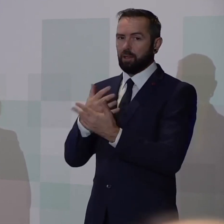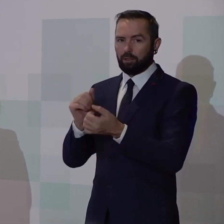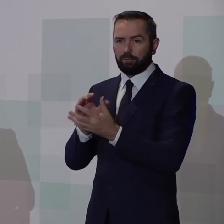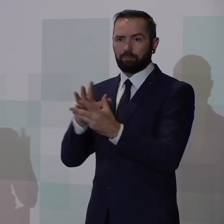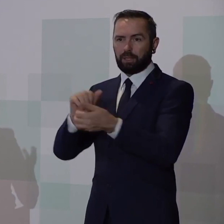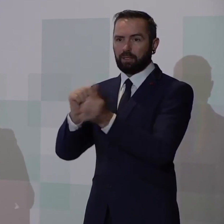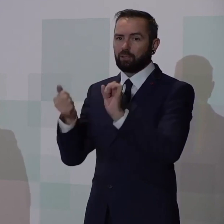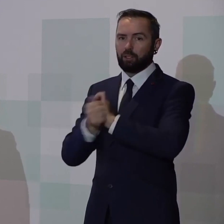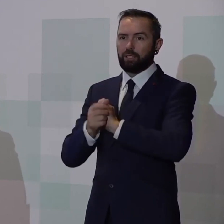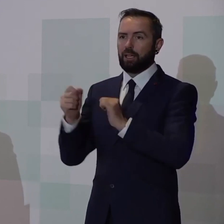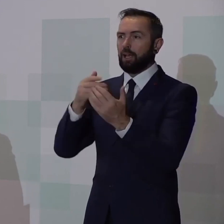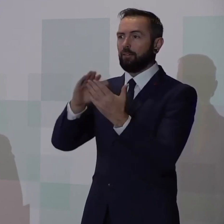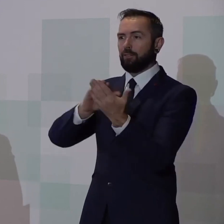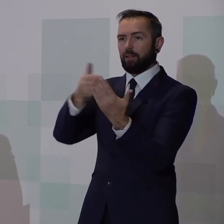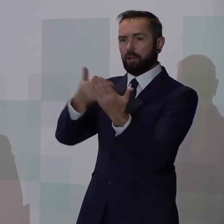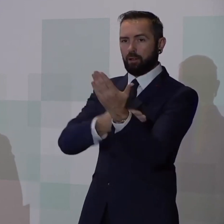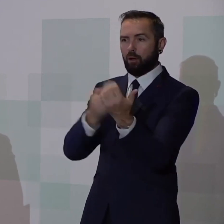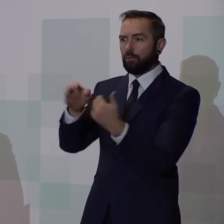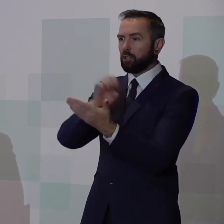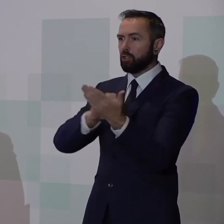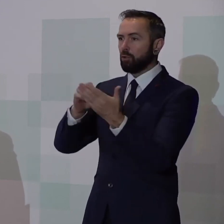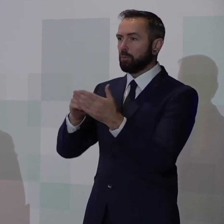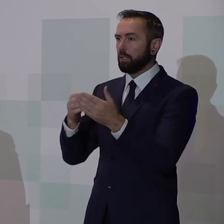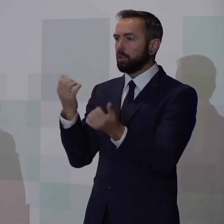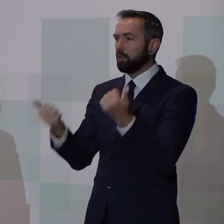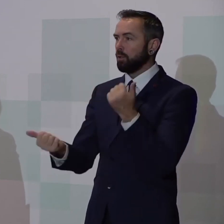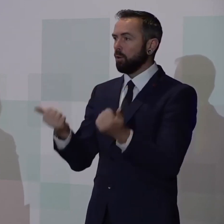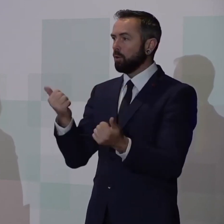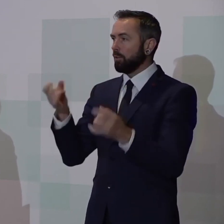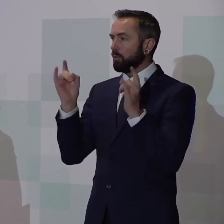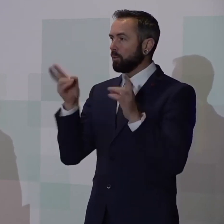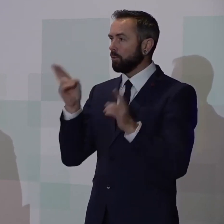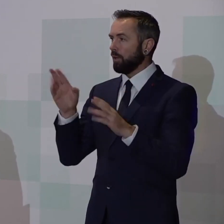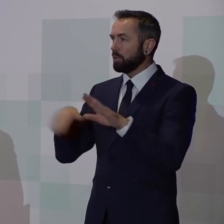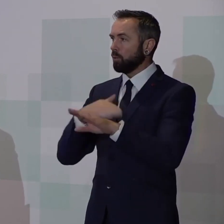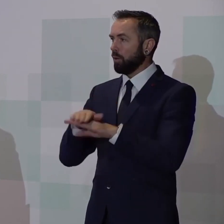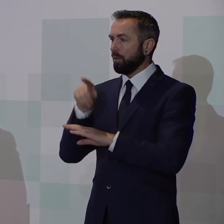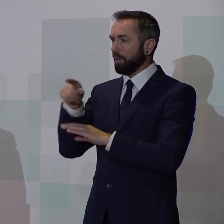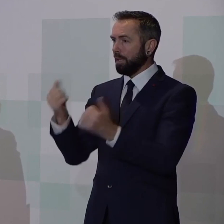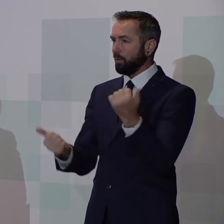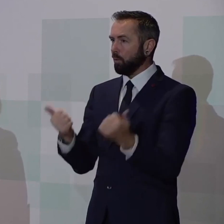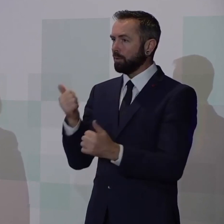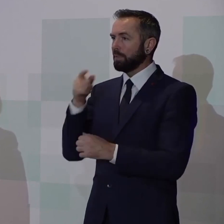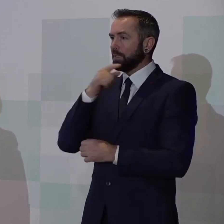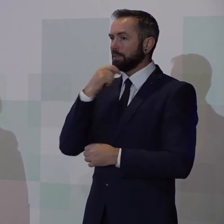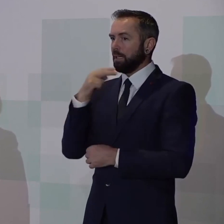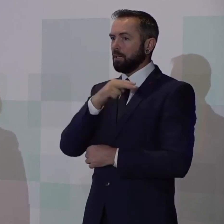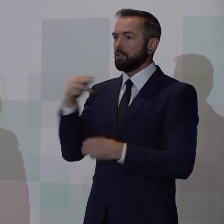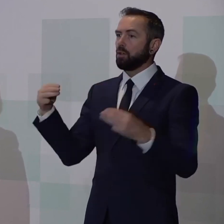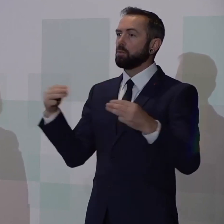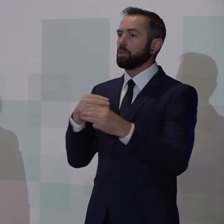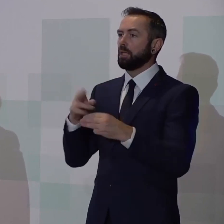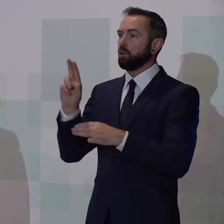change. We had litigation to the European Court of Human Rights, where the European Court of Human Rights said that not protecting